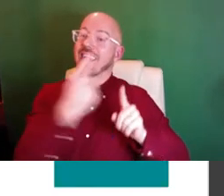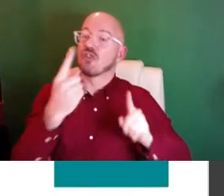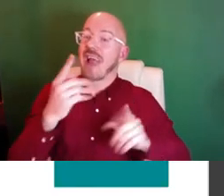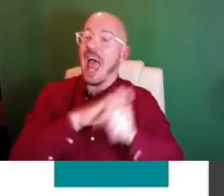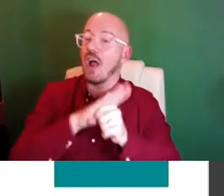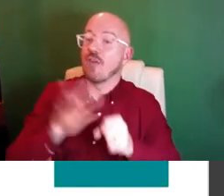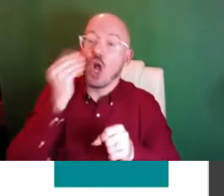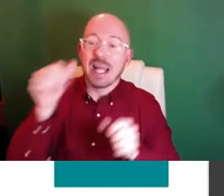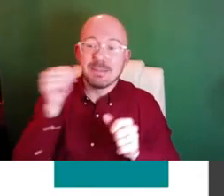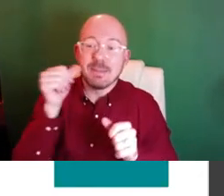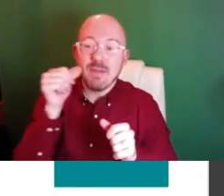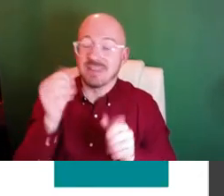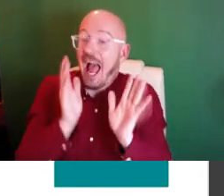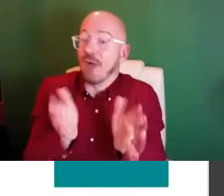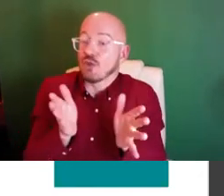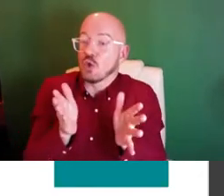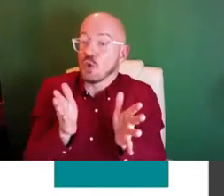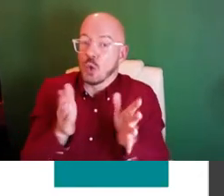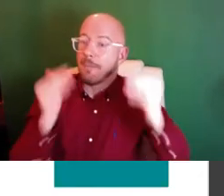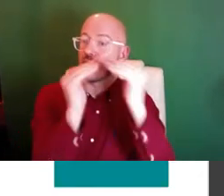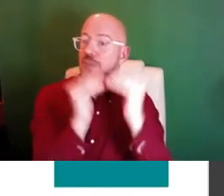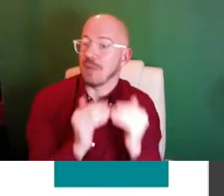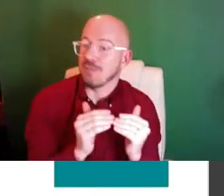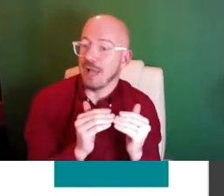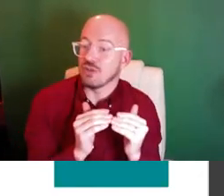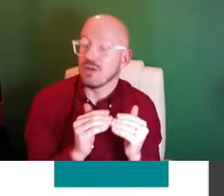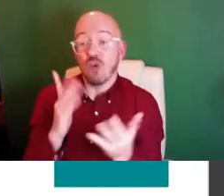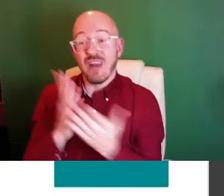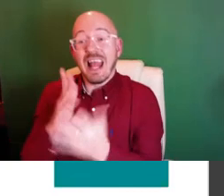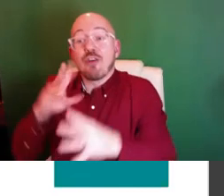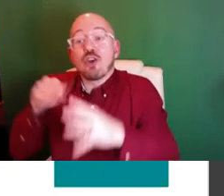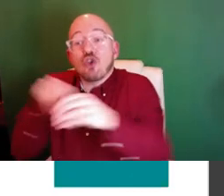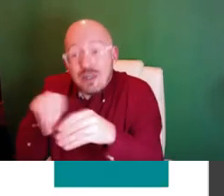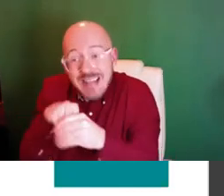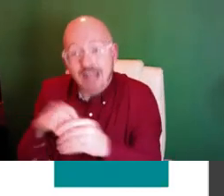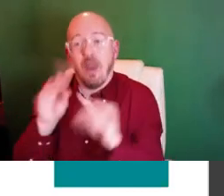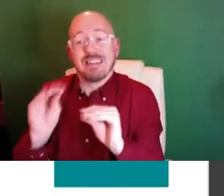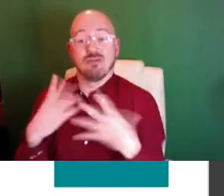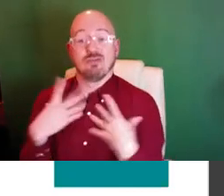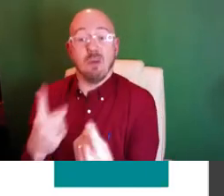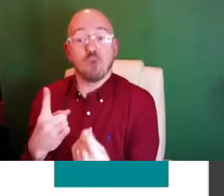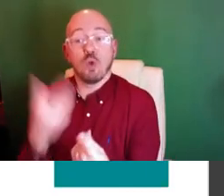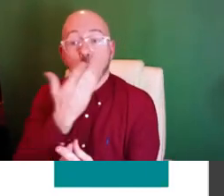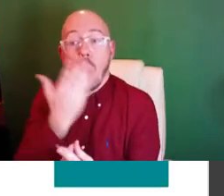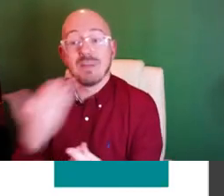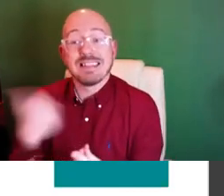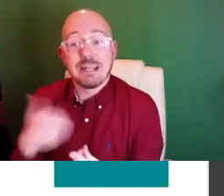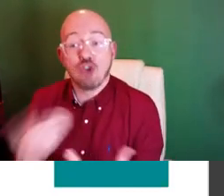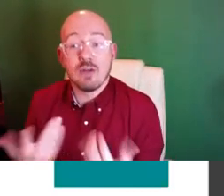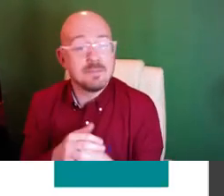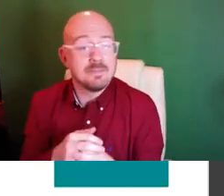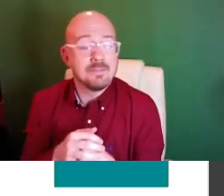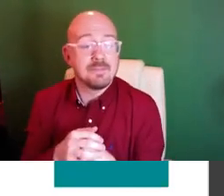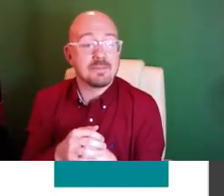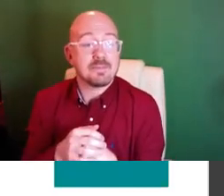discretion to be able to decide how to deliver the curriculum, as long as they could demonstrate that they were meeting the 6